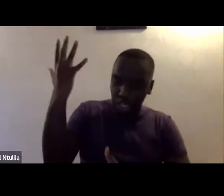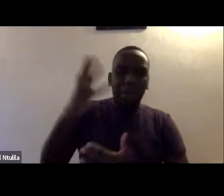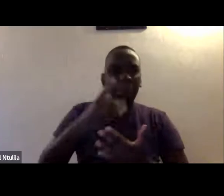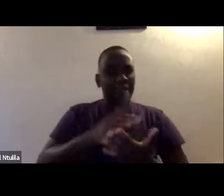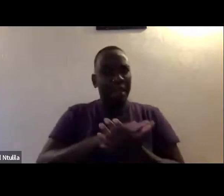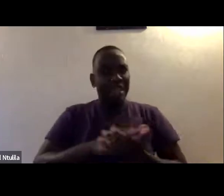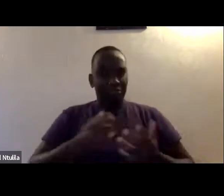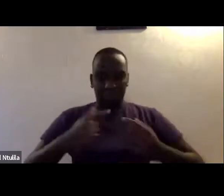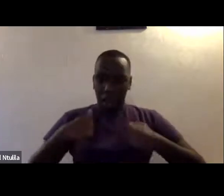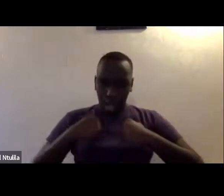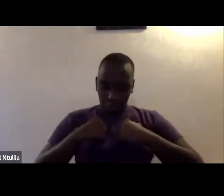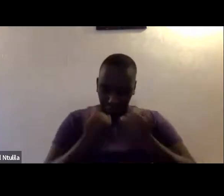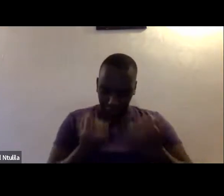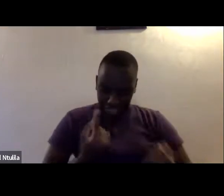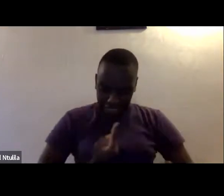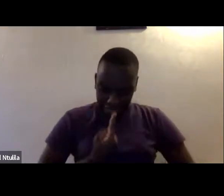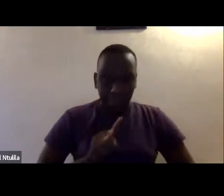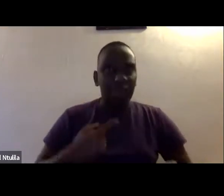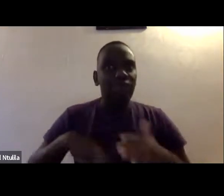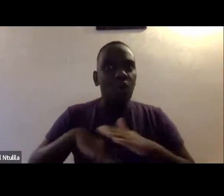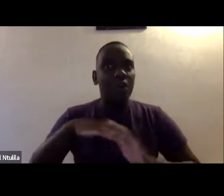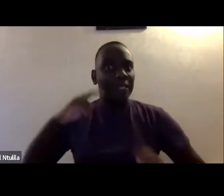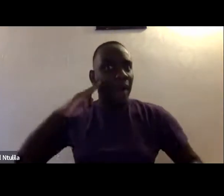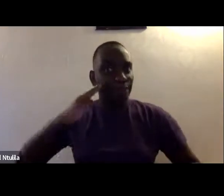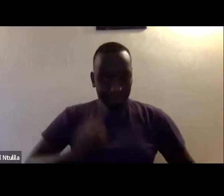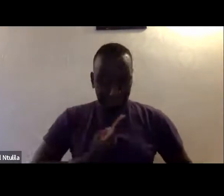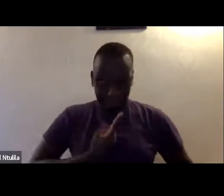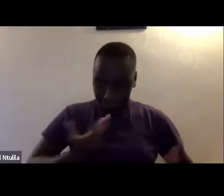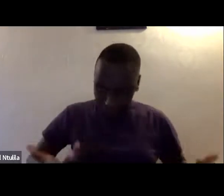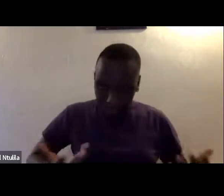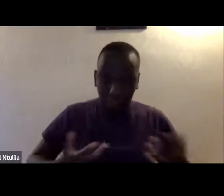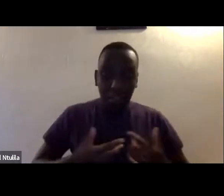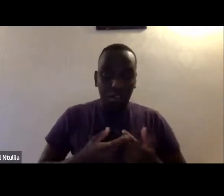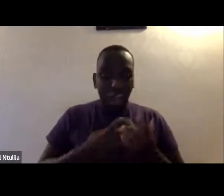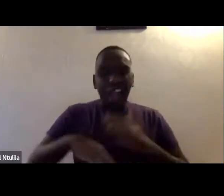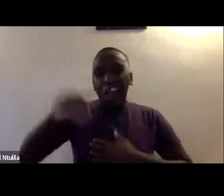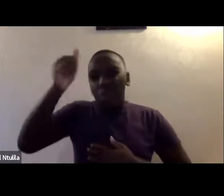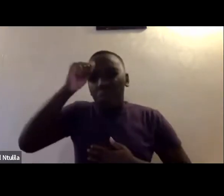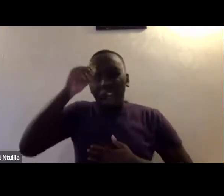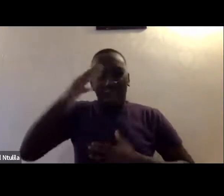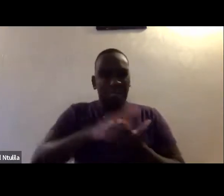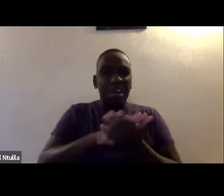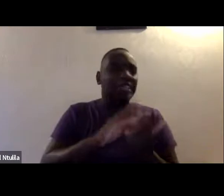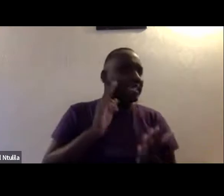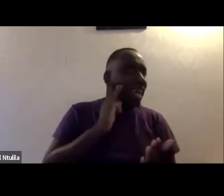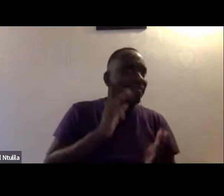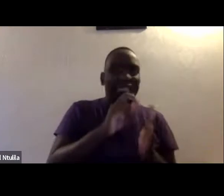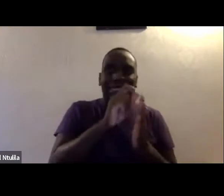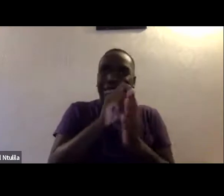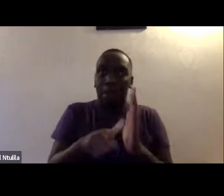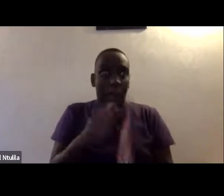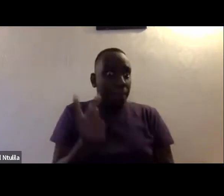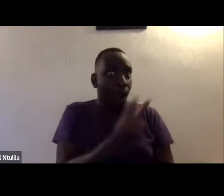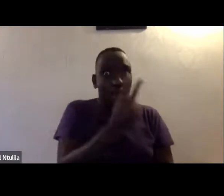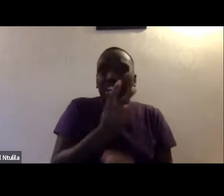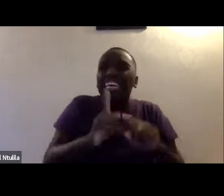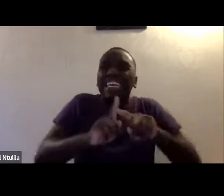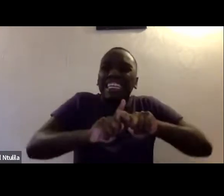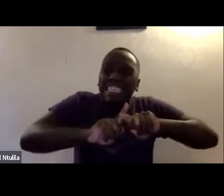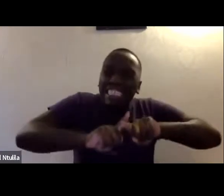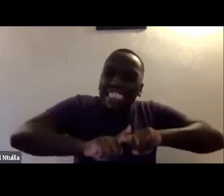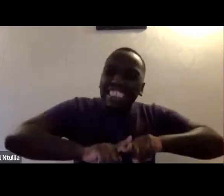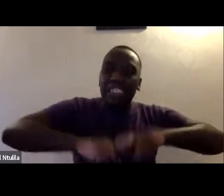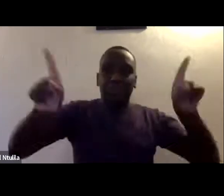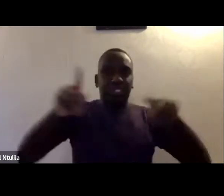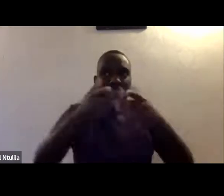I think the model needs to be refreshed. As a deaf person myself, I'm aware of